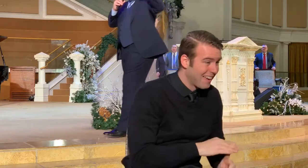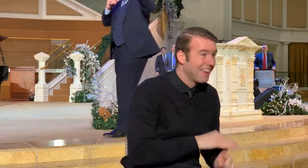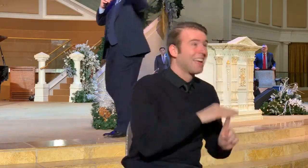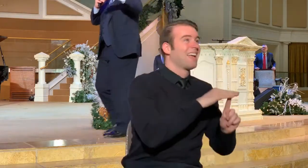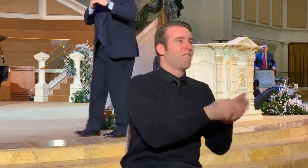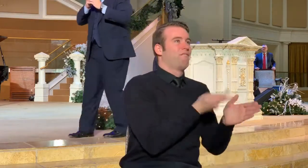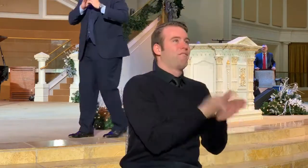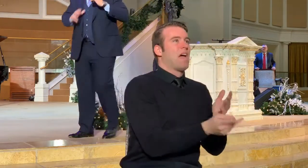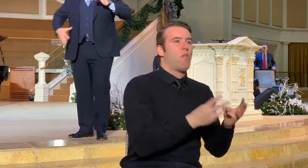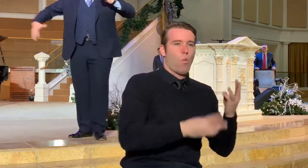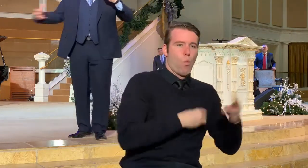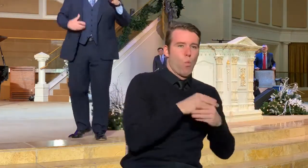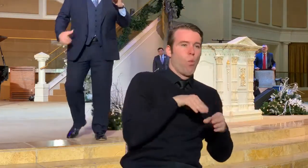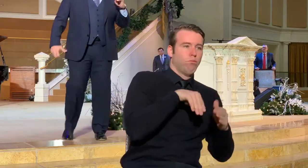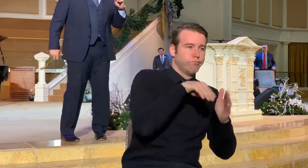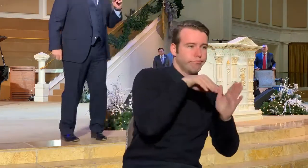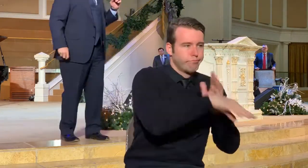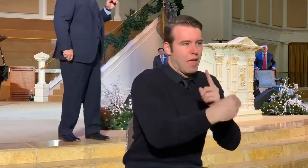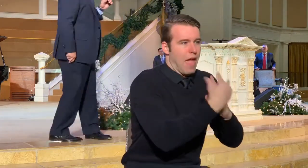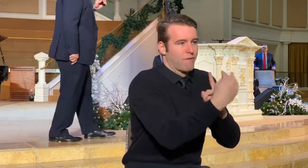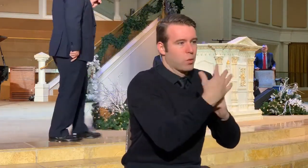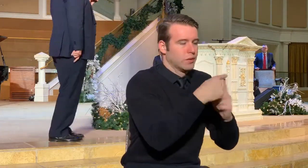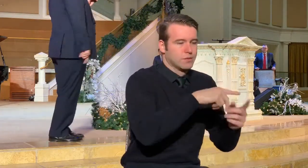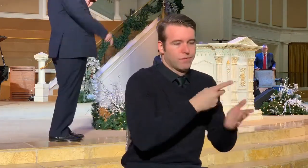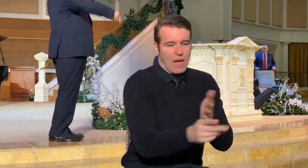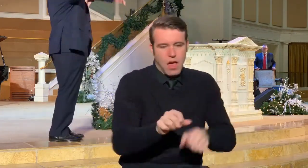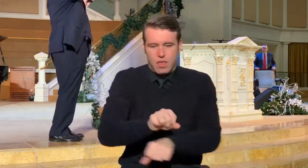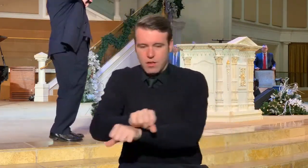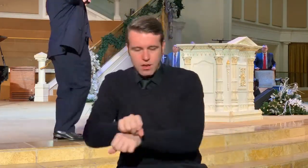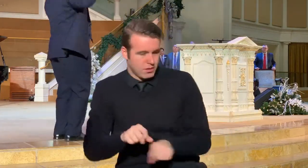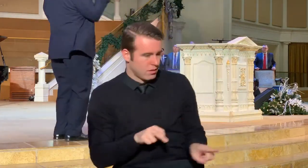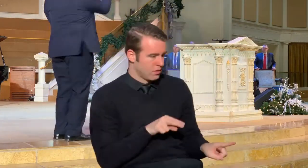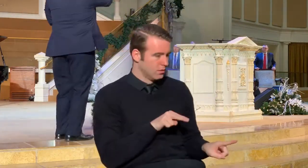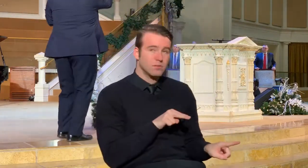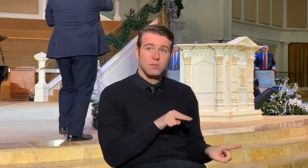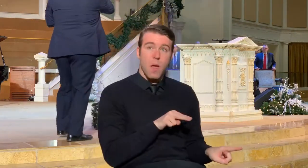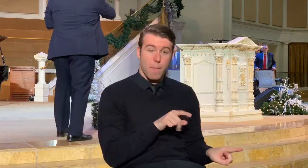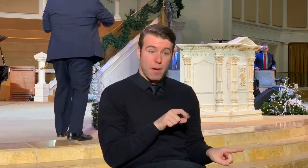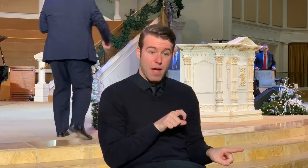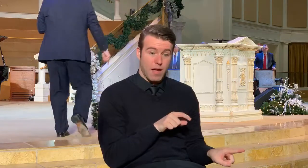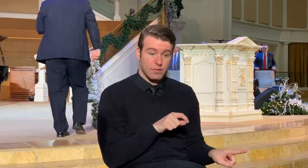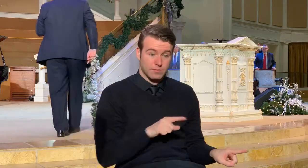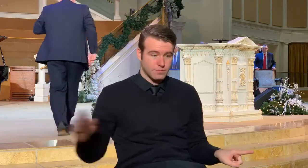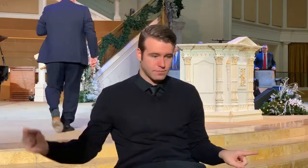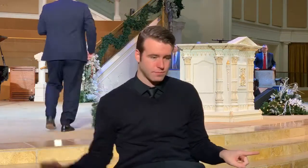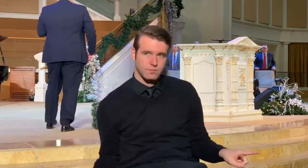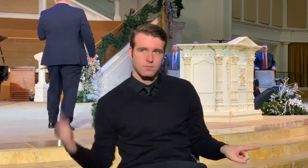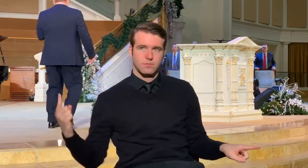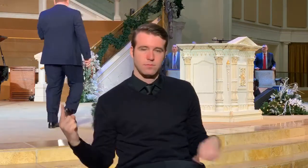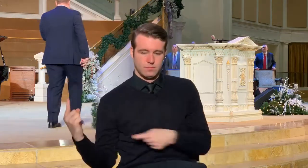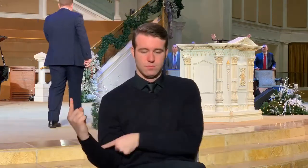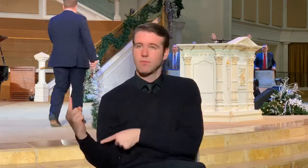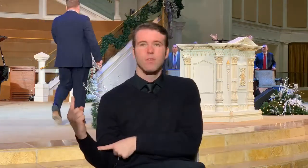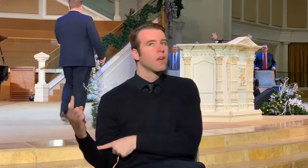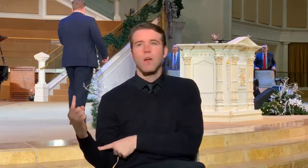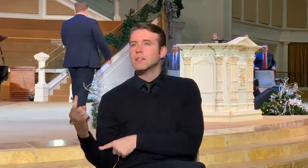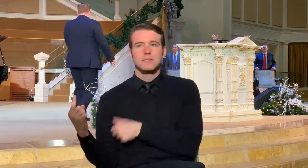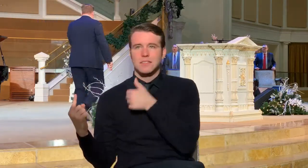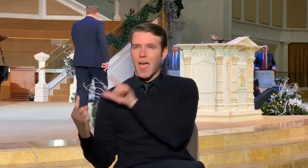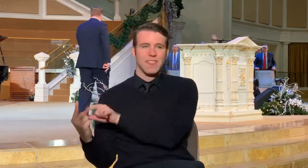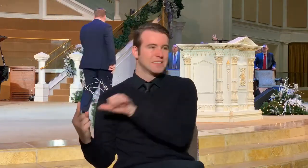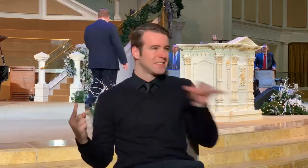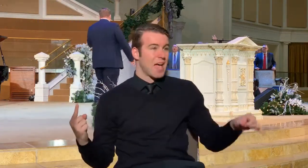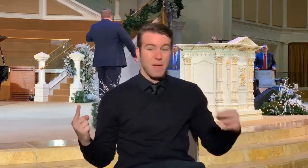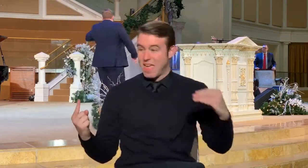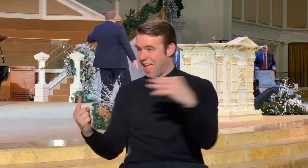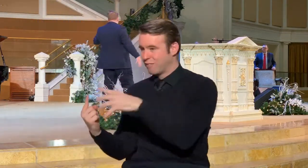the carnal world to influence them. But this one that's coming out of Bozeman, Bishop, is not going to be influenced